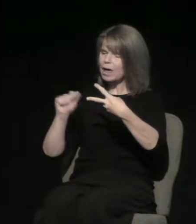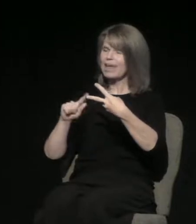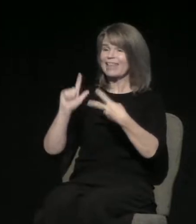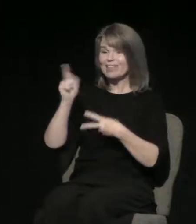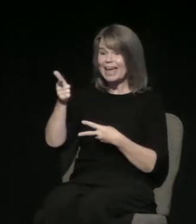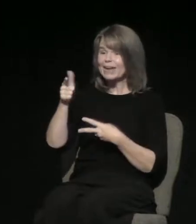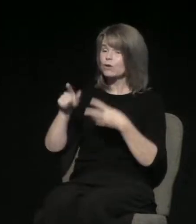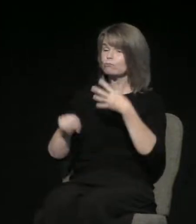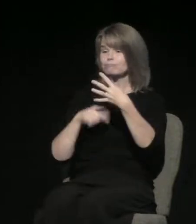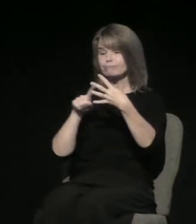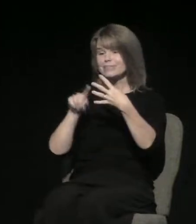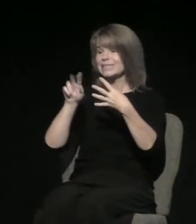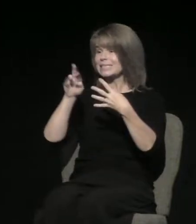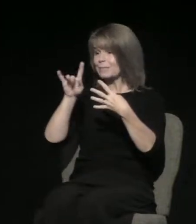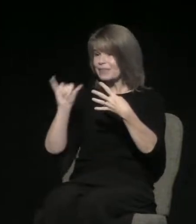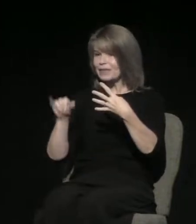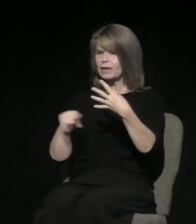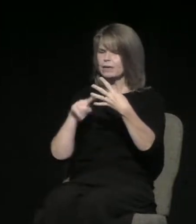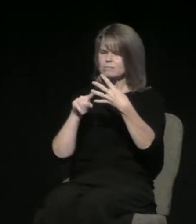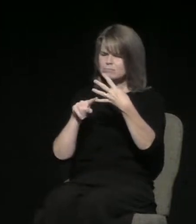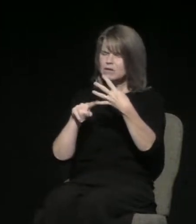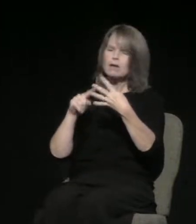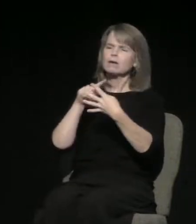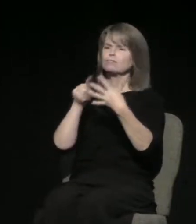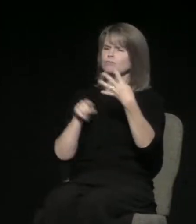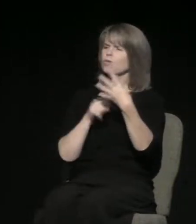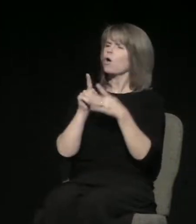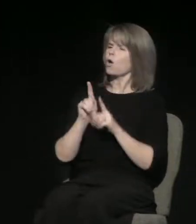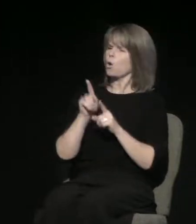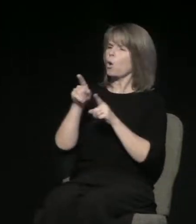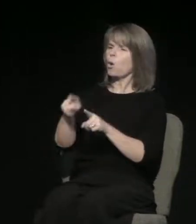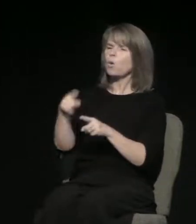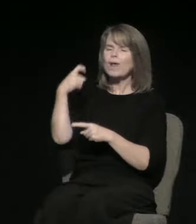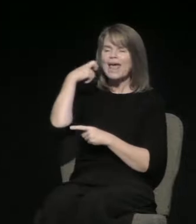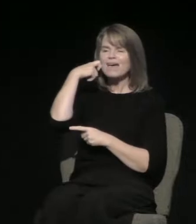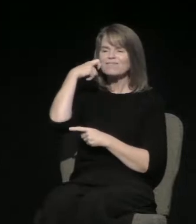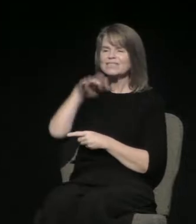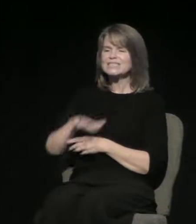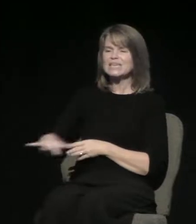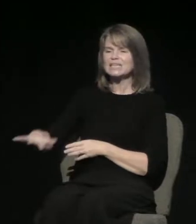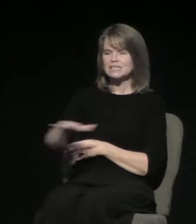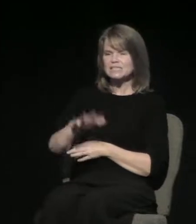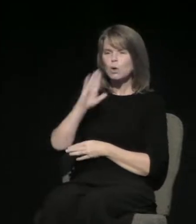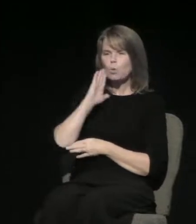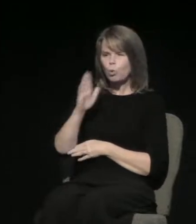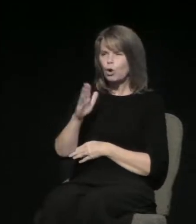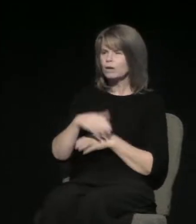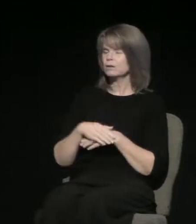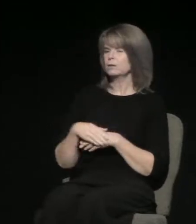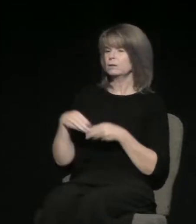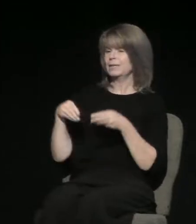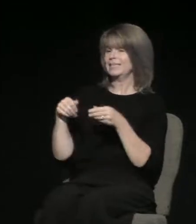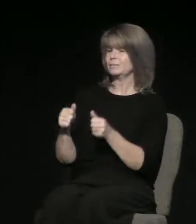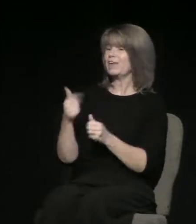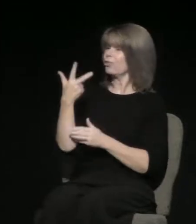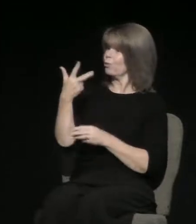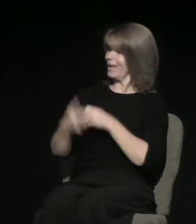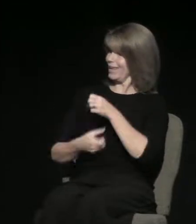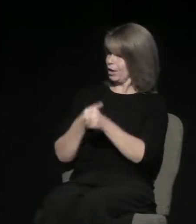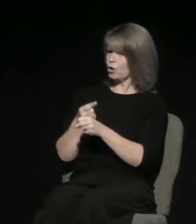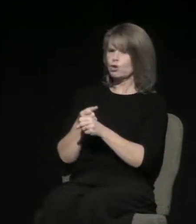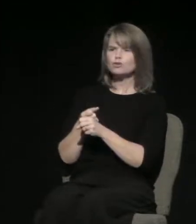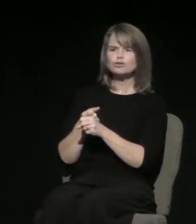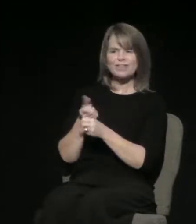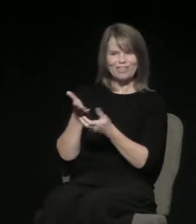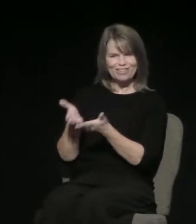on Timothy They would all be In Ephesus And he spent Almost three years In Ephesus After